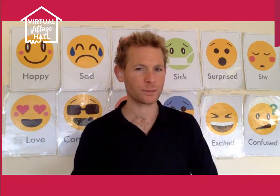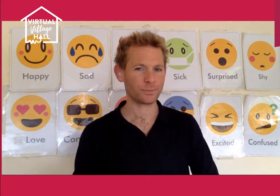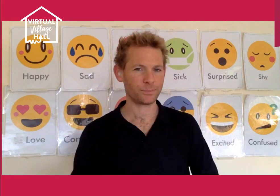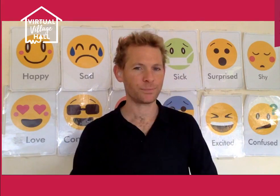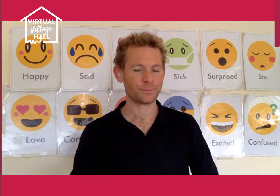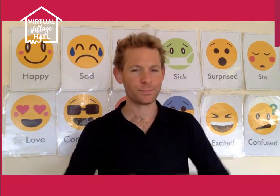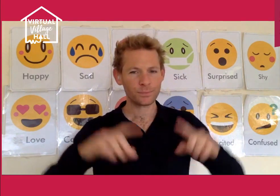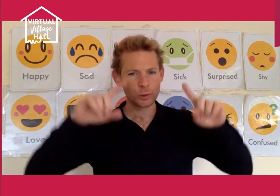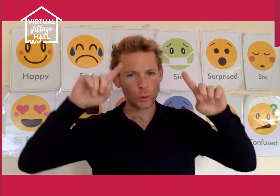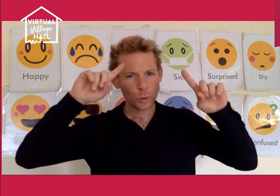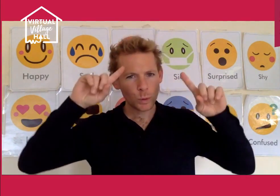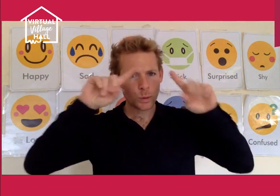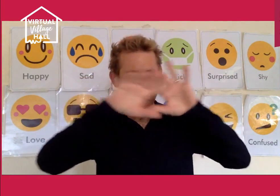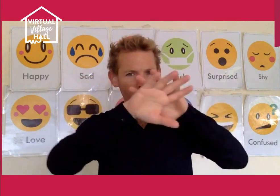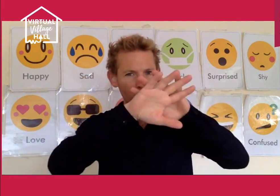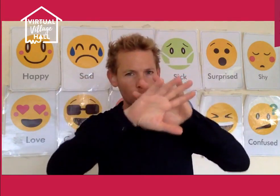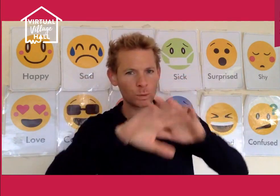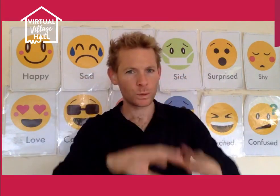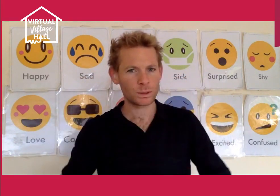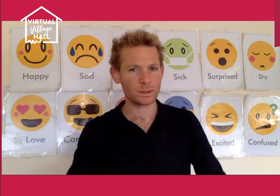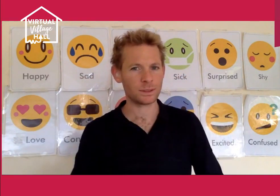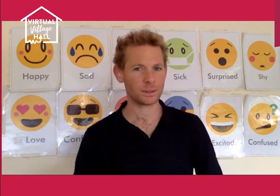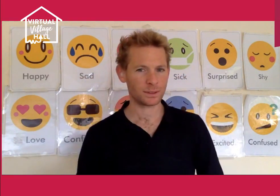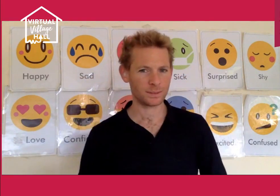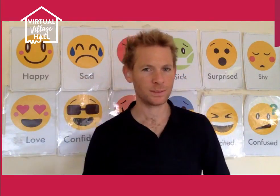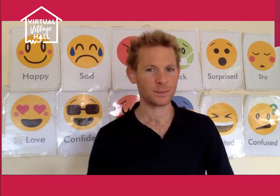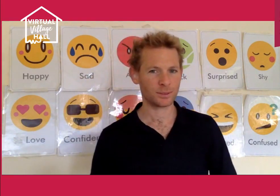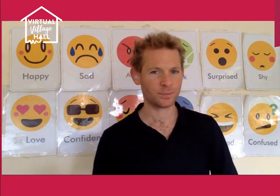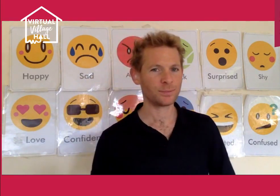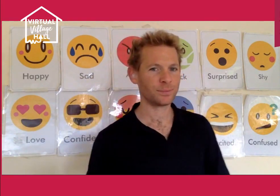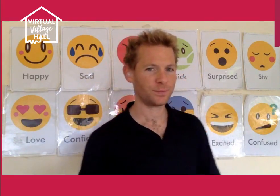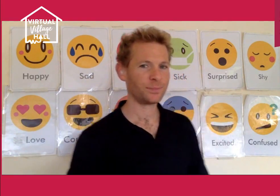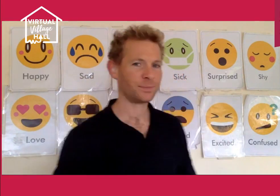confused, or confused.